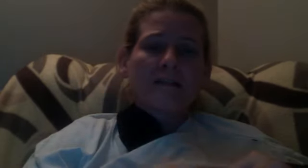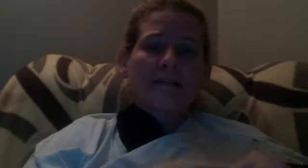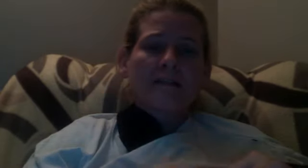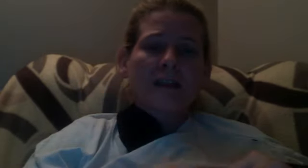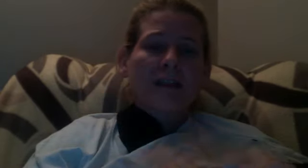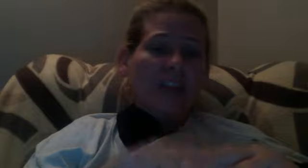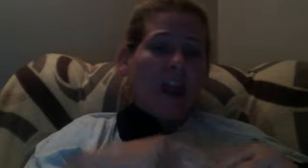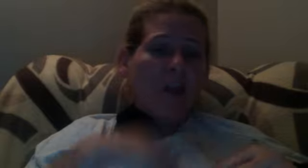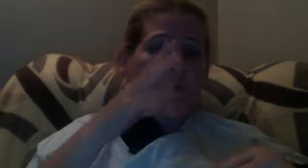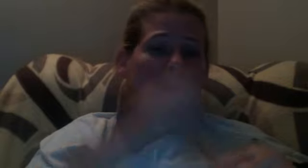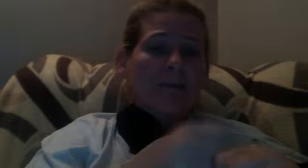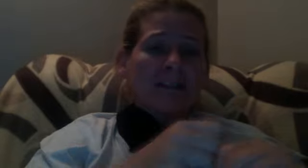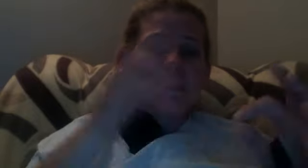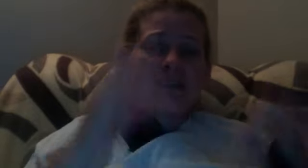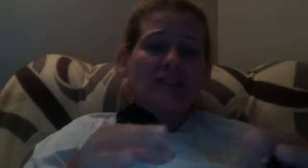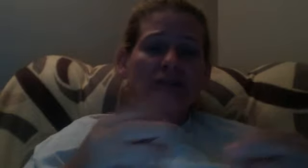wasn't funny. Send a bill to rags and riches. When storage units are abandoned,